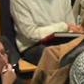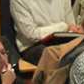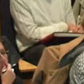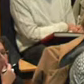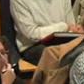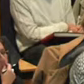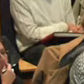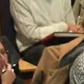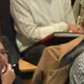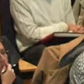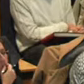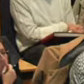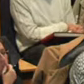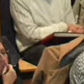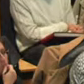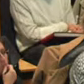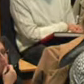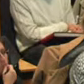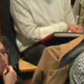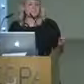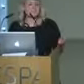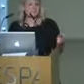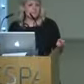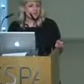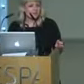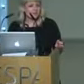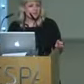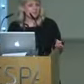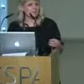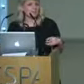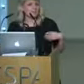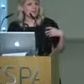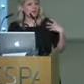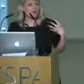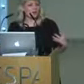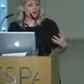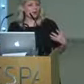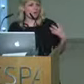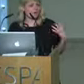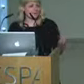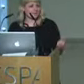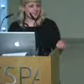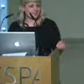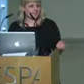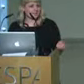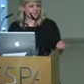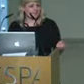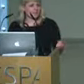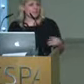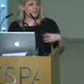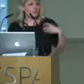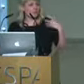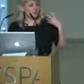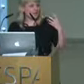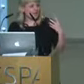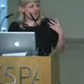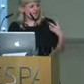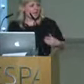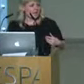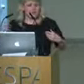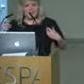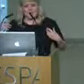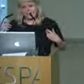to get the same word out. The choice of medium was actually a part of the message. It was